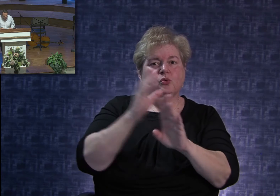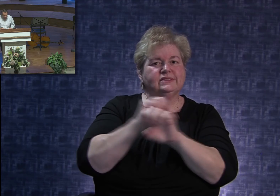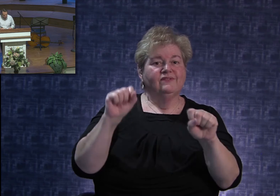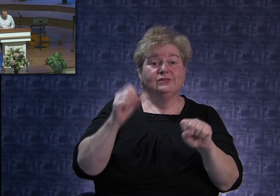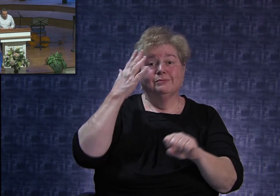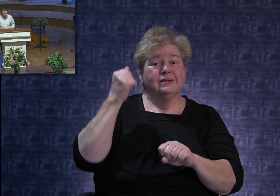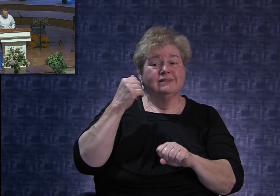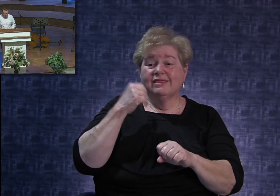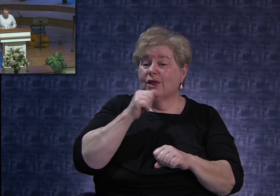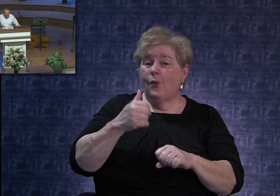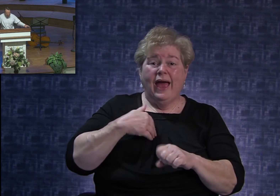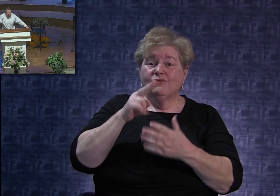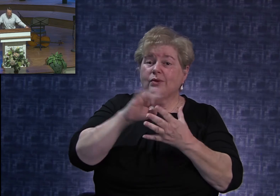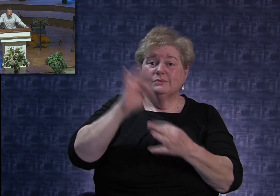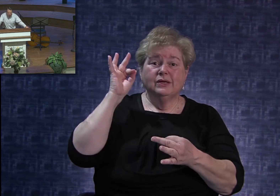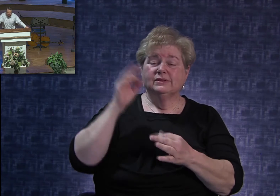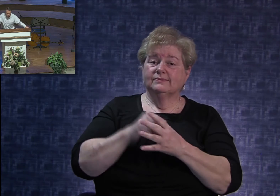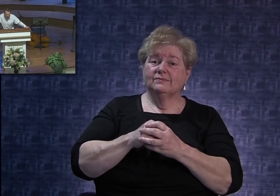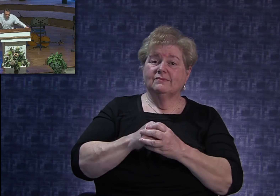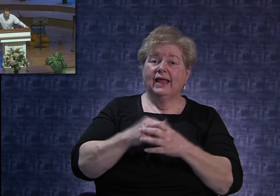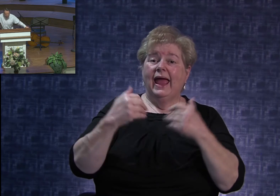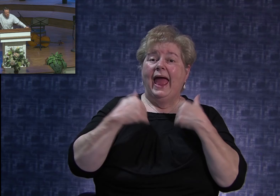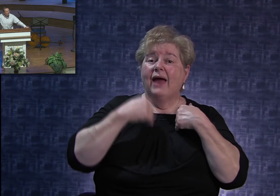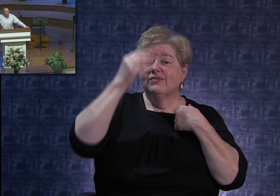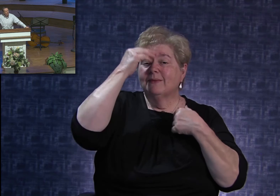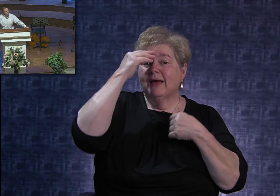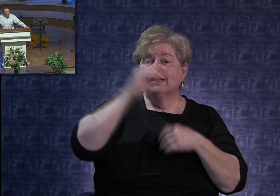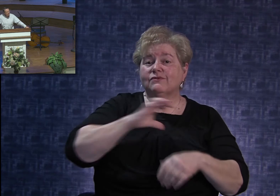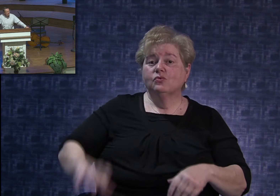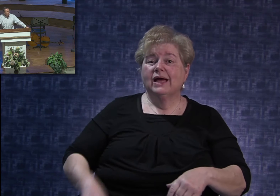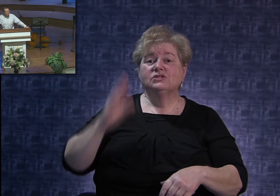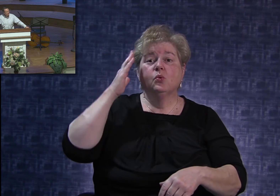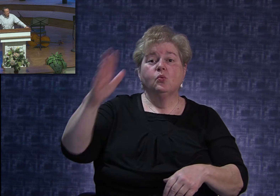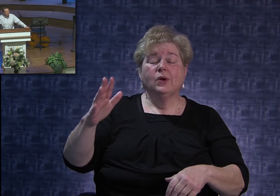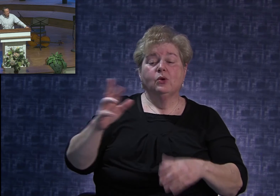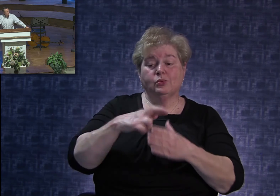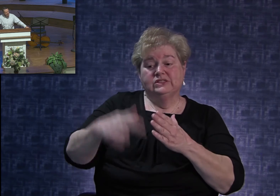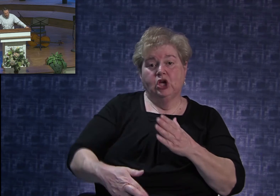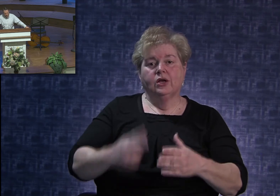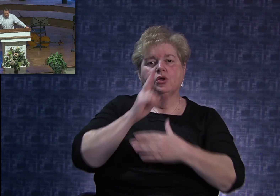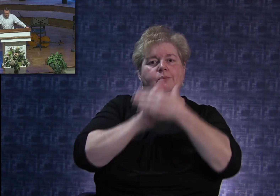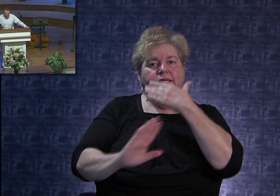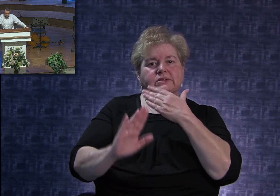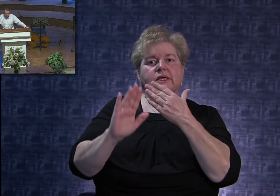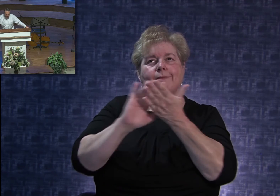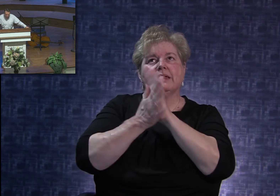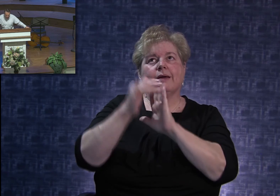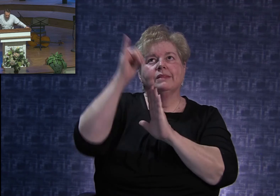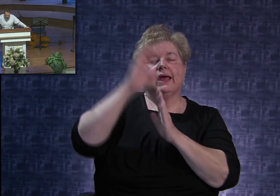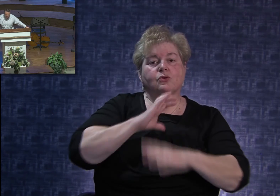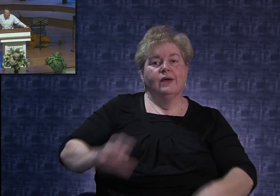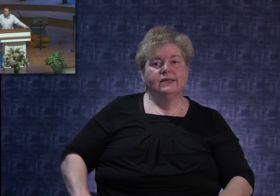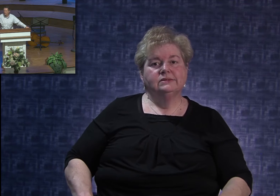them. Having the mind of Christ will produce humility that looks like Christ. It